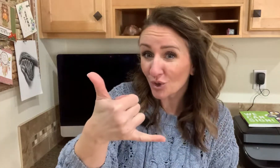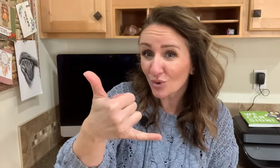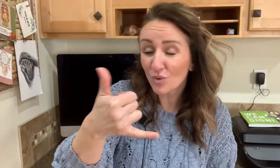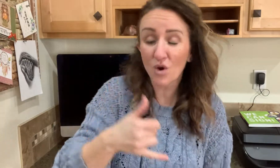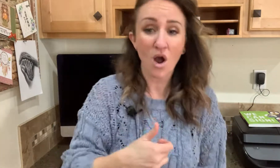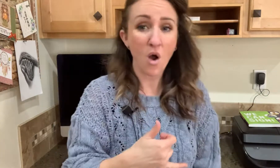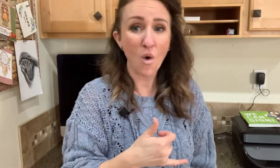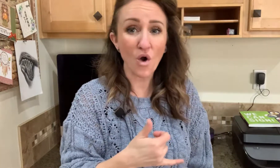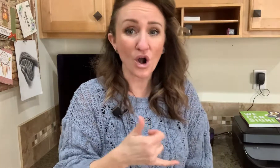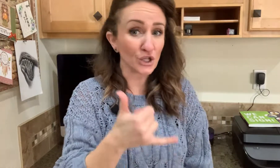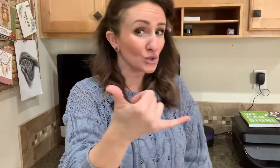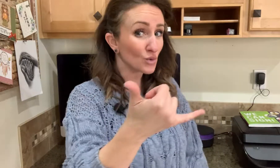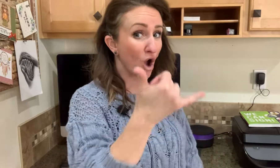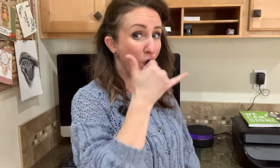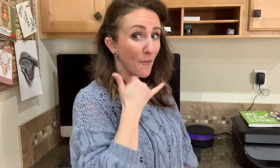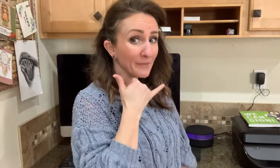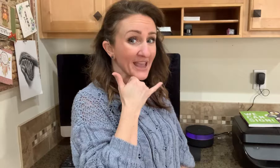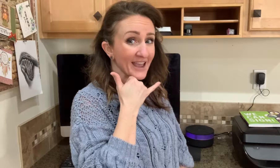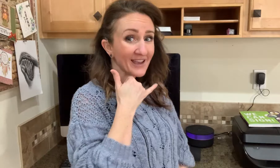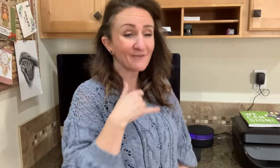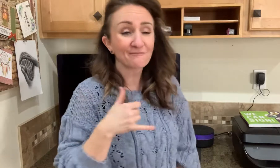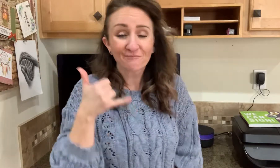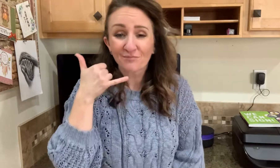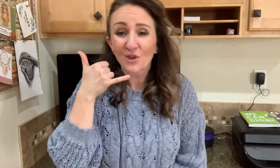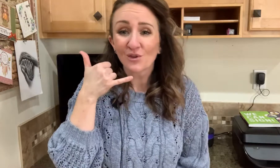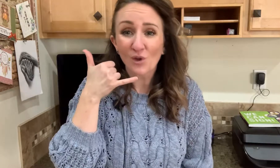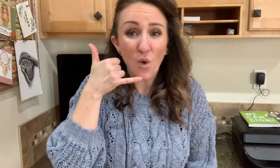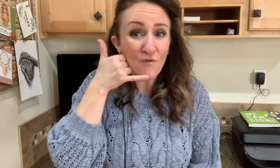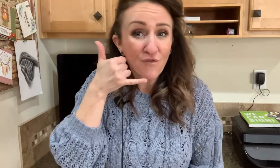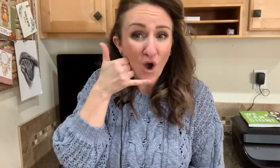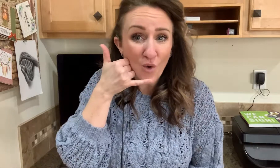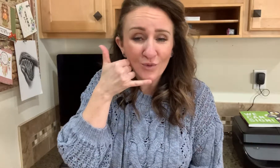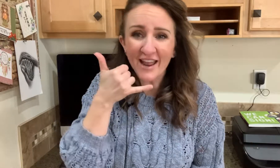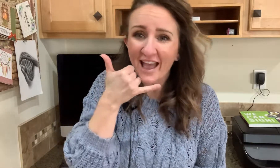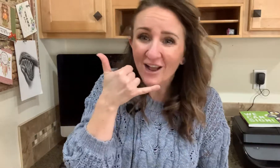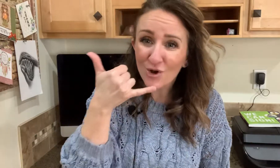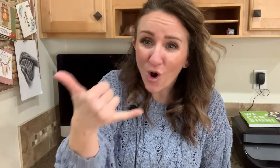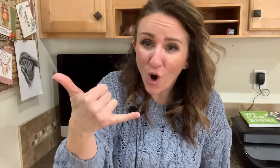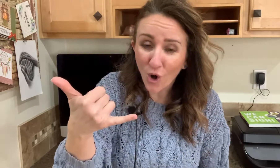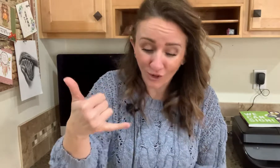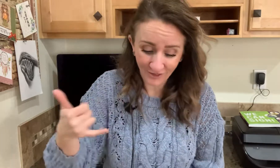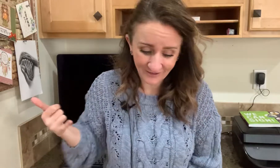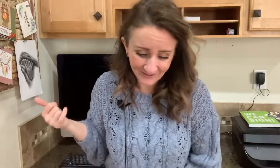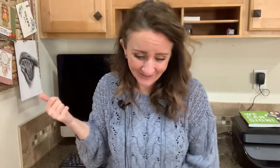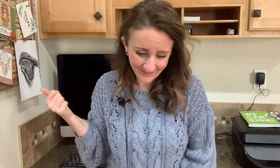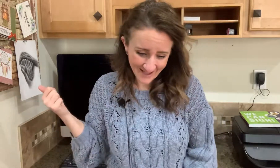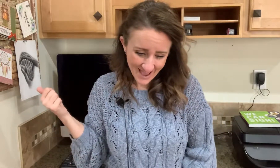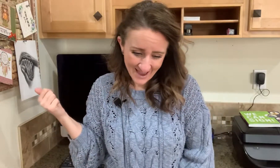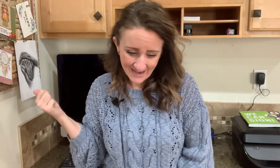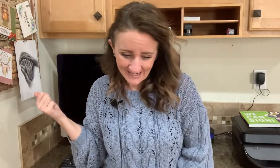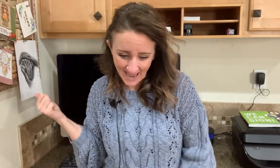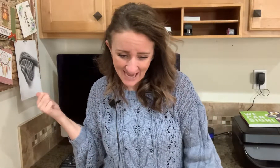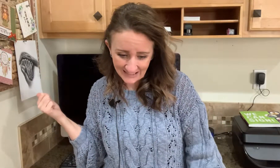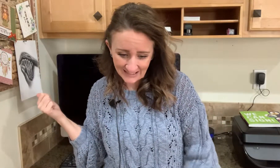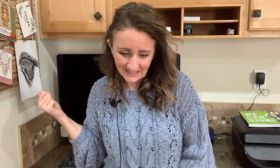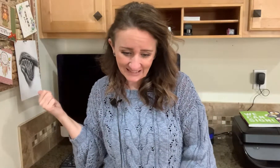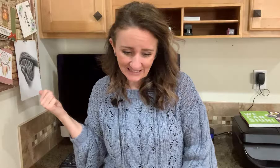you or you call me. So phone and call. Next is the